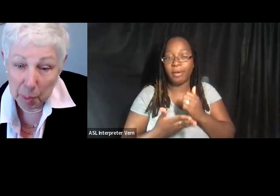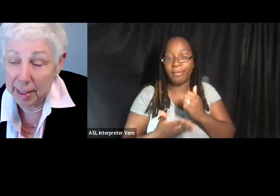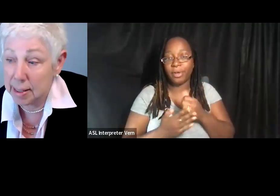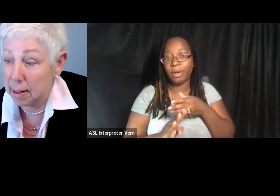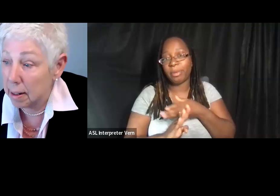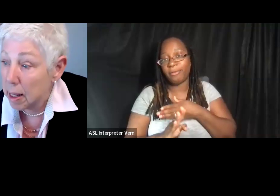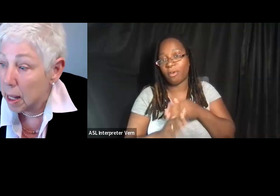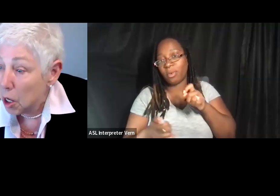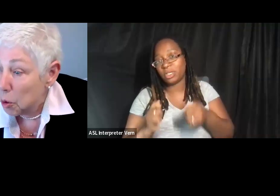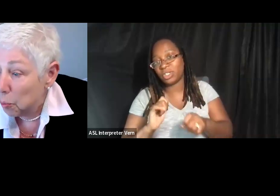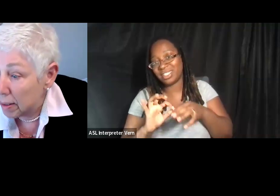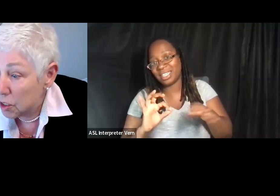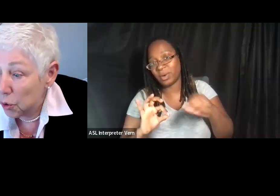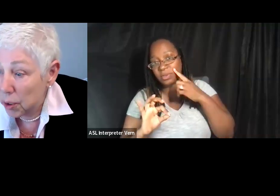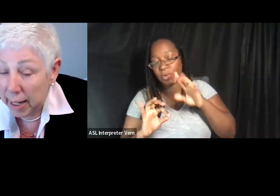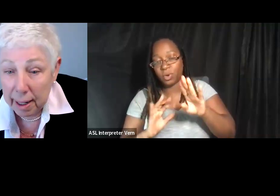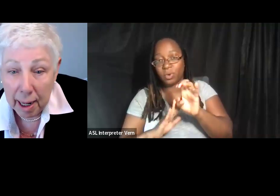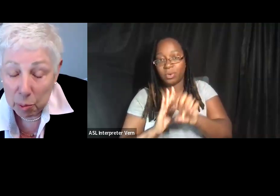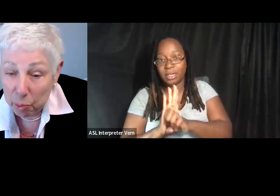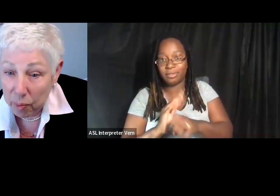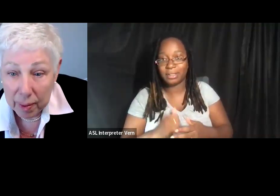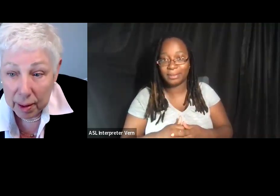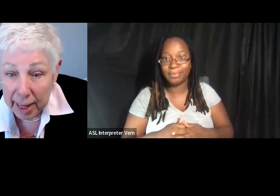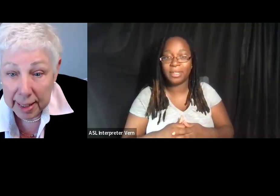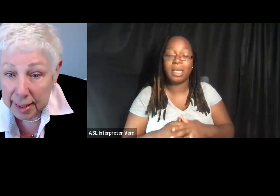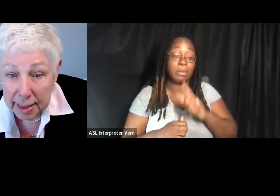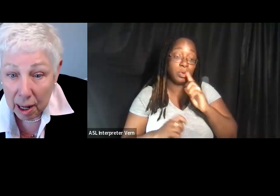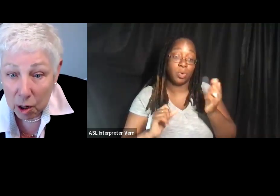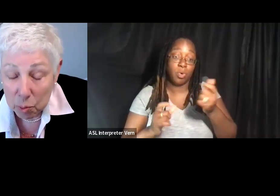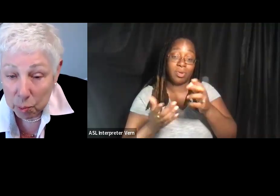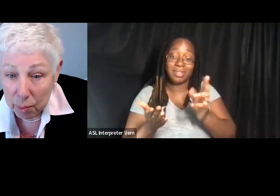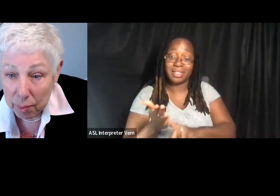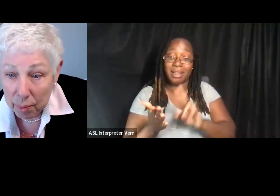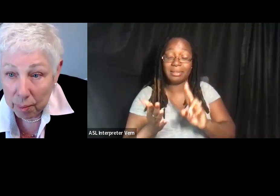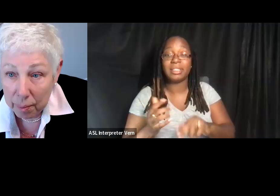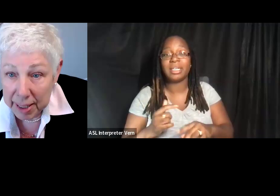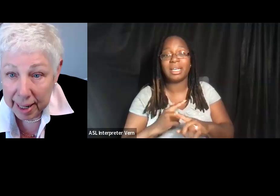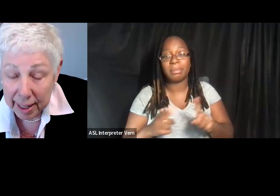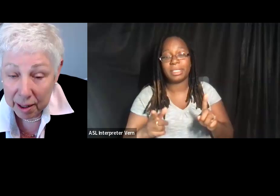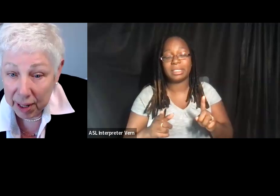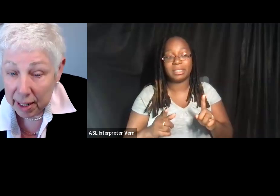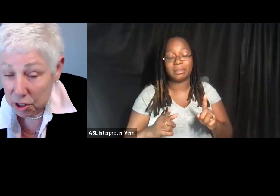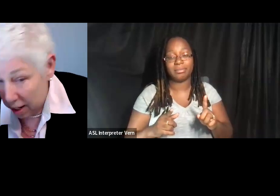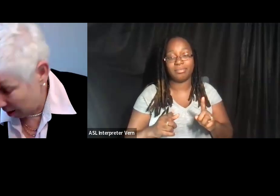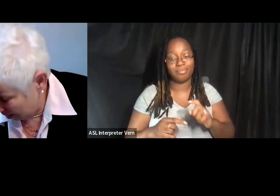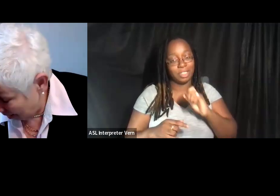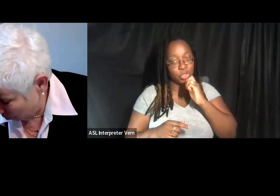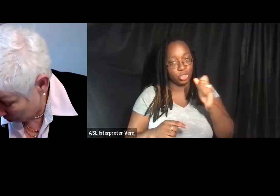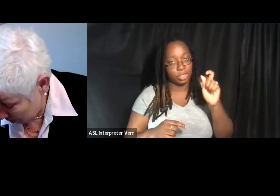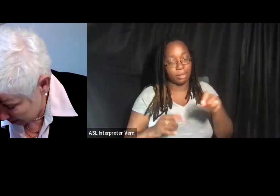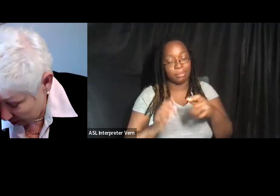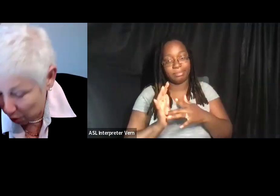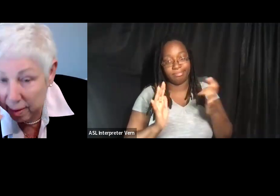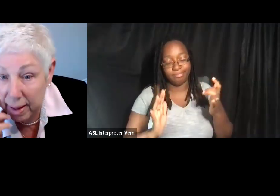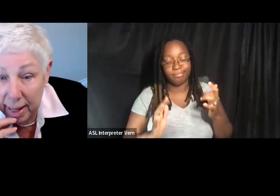and have everybody sign it. But certainly they need to not be taking advantage. Now, I